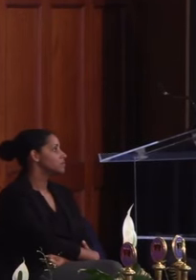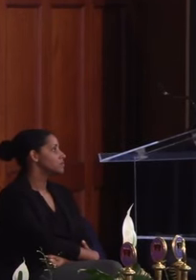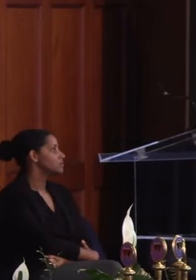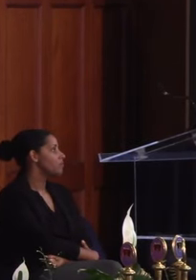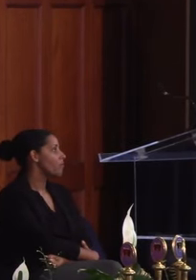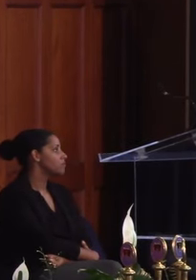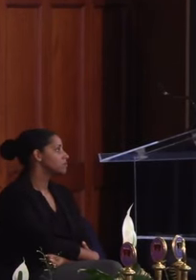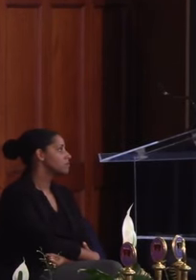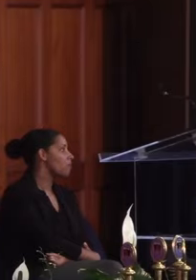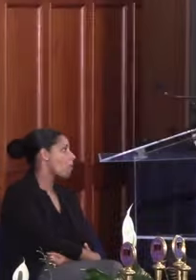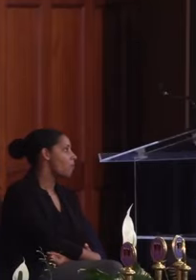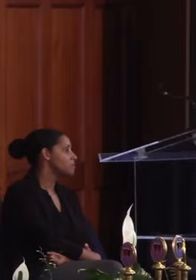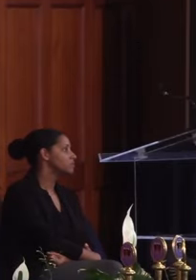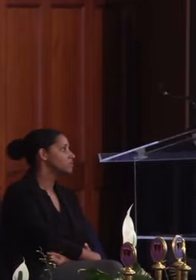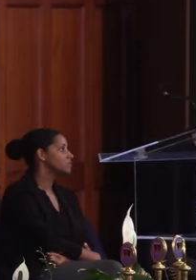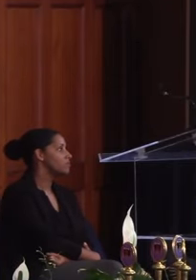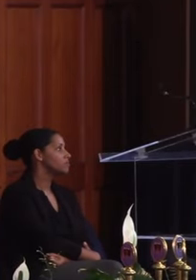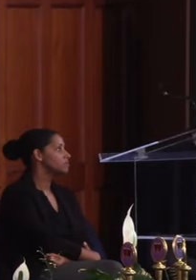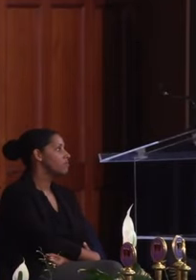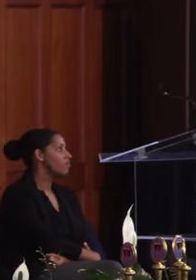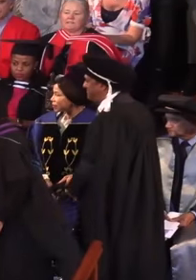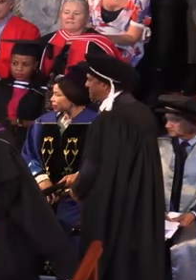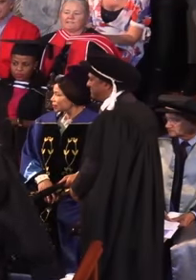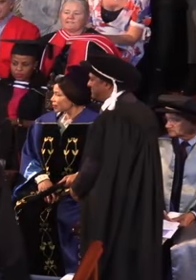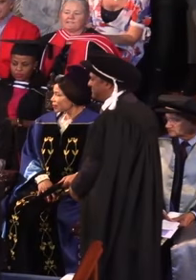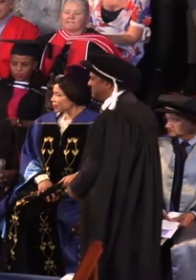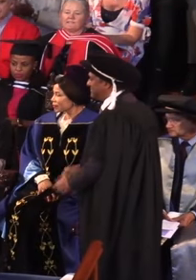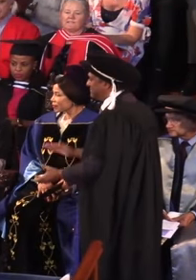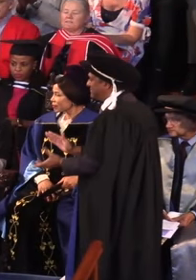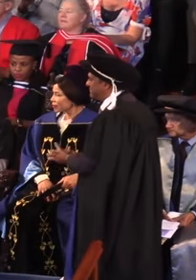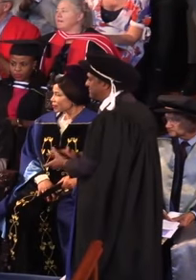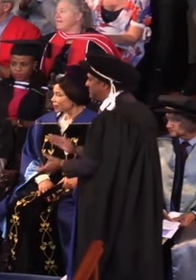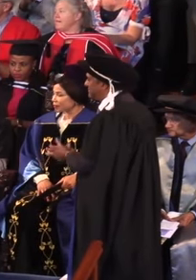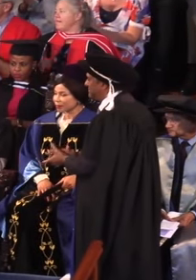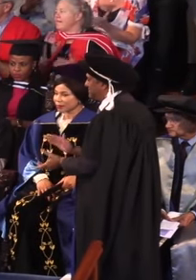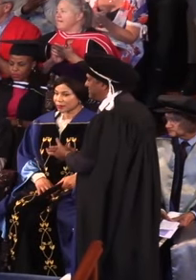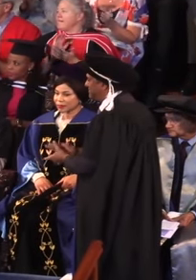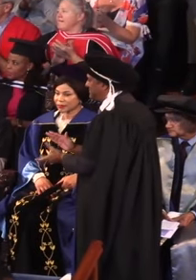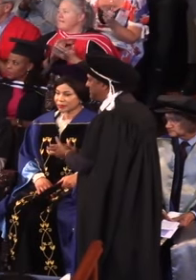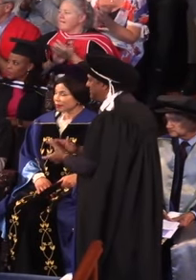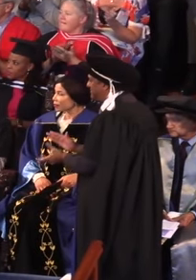For the degree of Bachelor of Science Honours, Mpulusi Nekabambe.